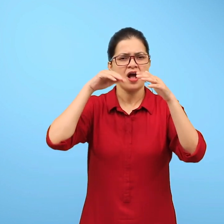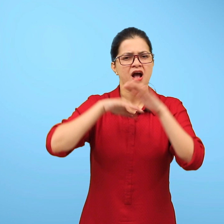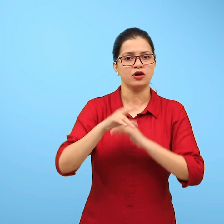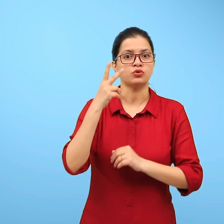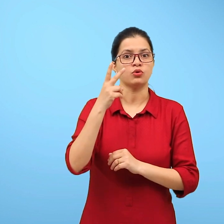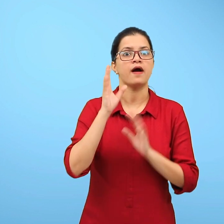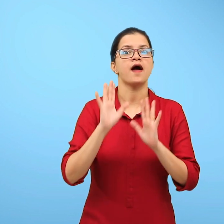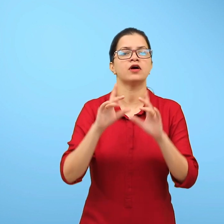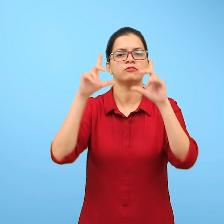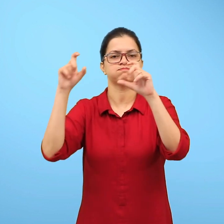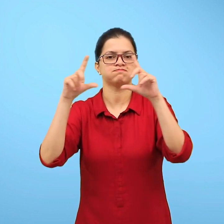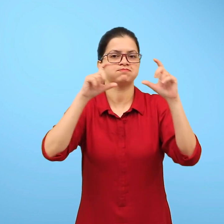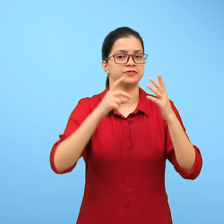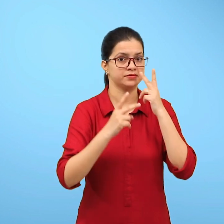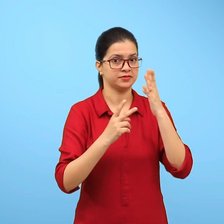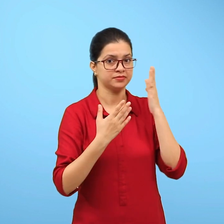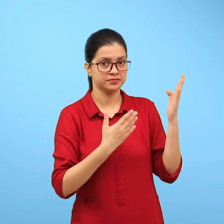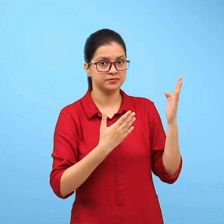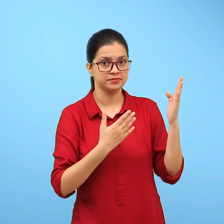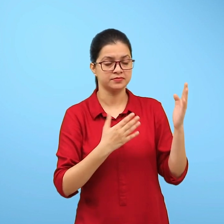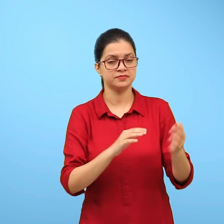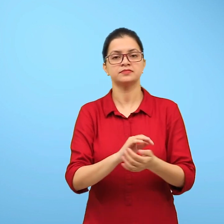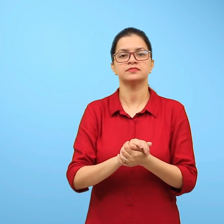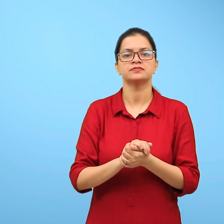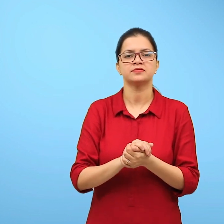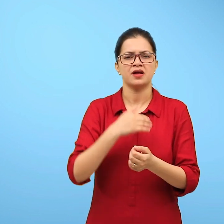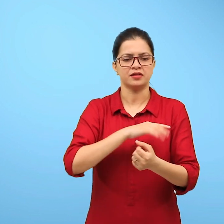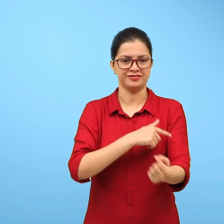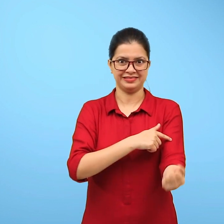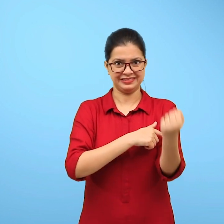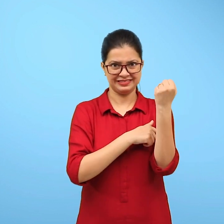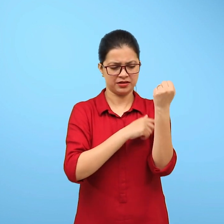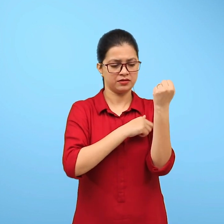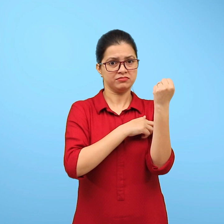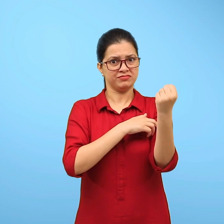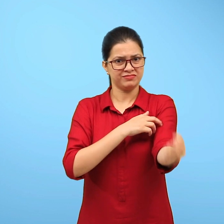Figure 8.17 shows two muscles work together to move a bone.